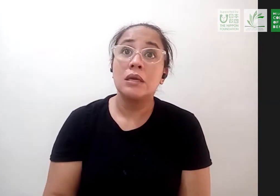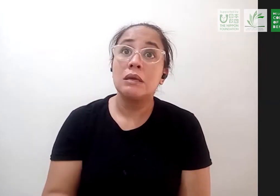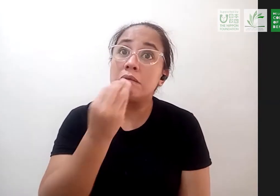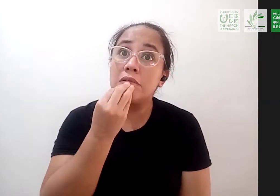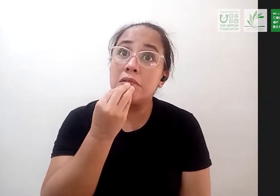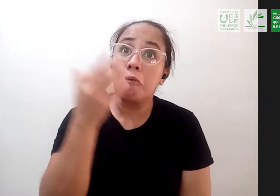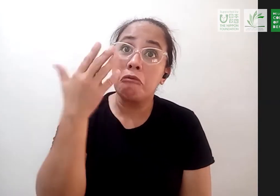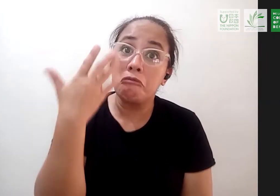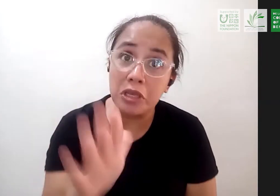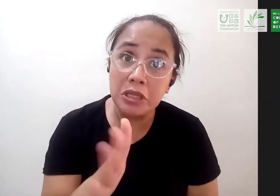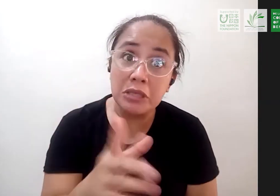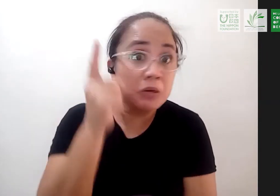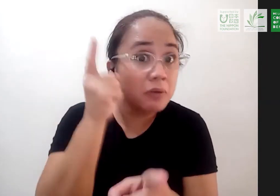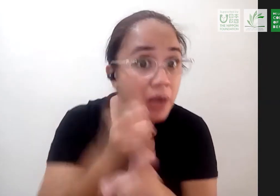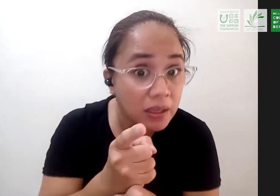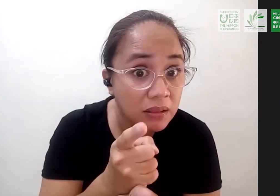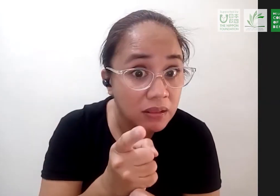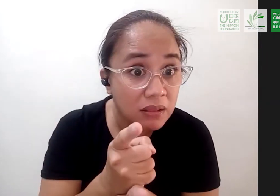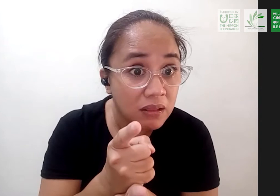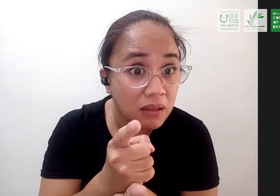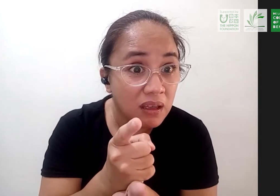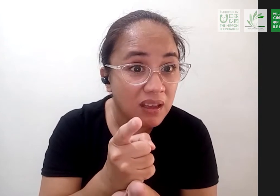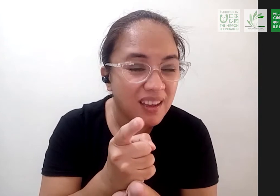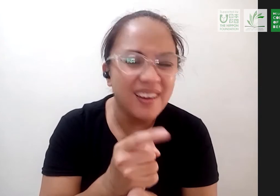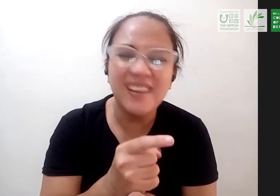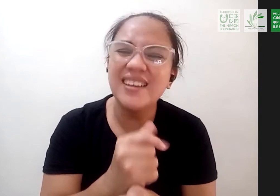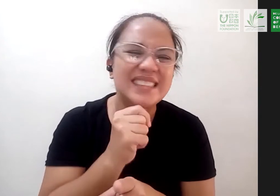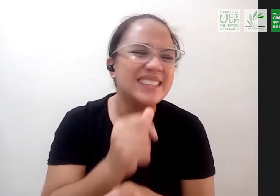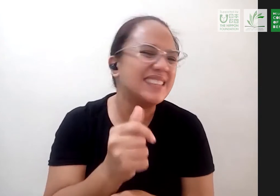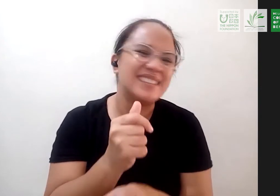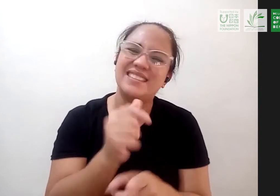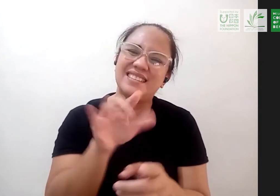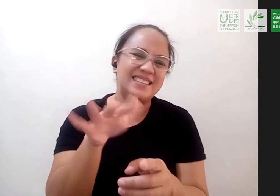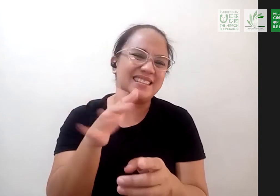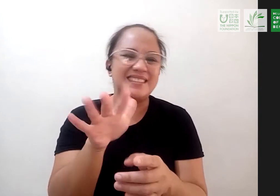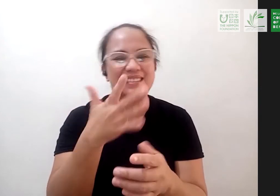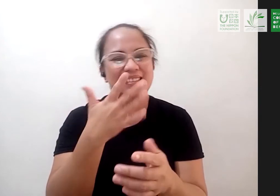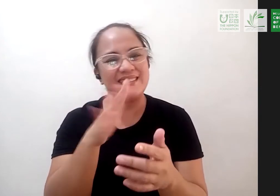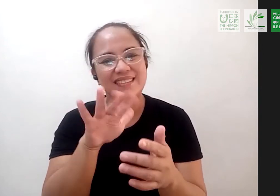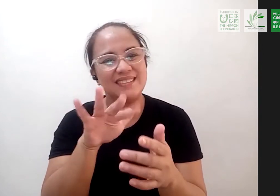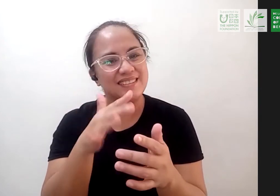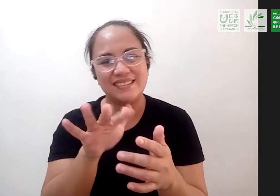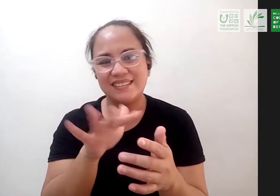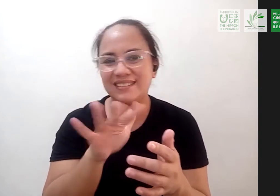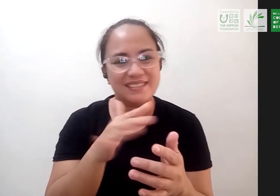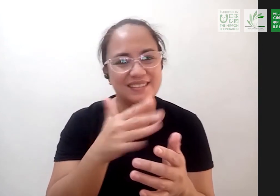right, is maybe not so good.